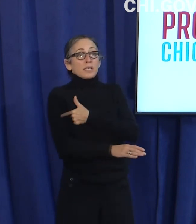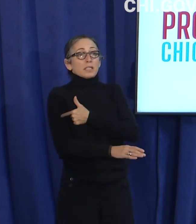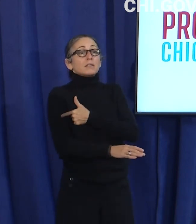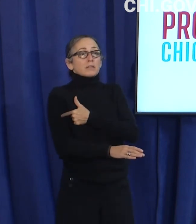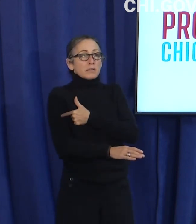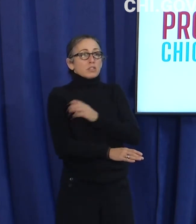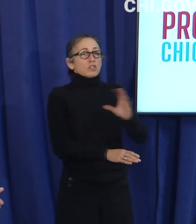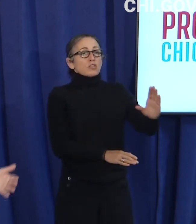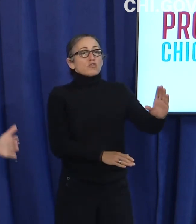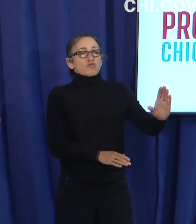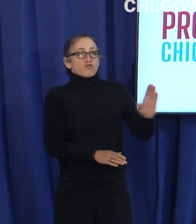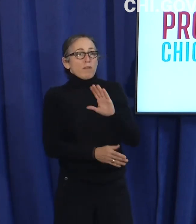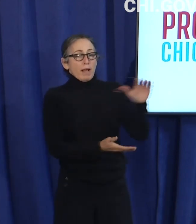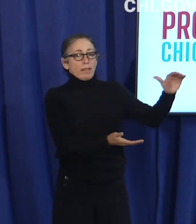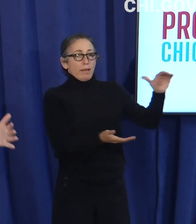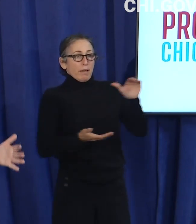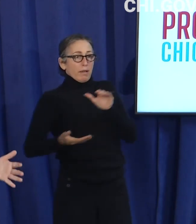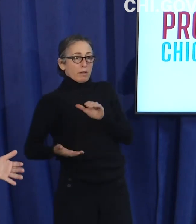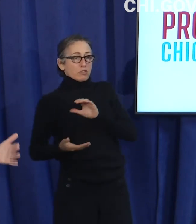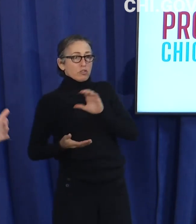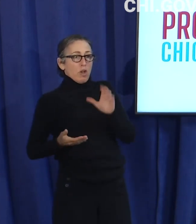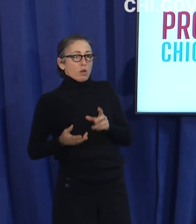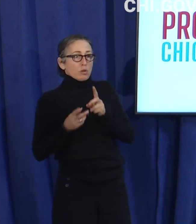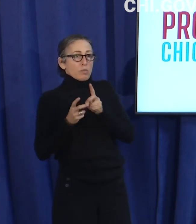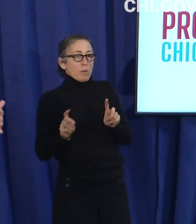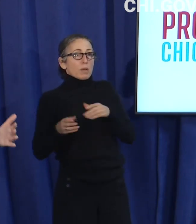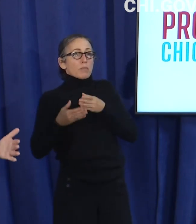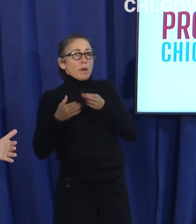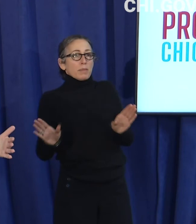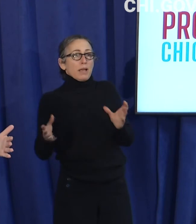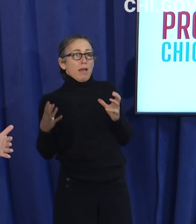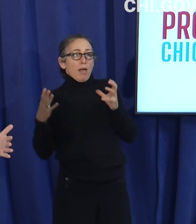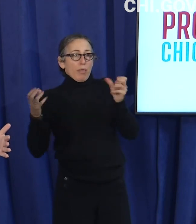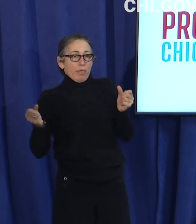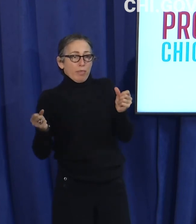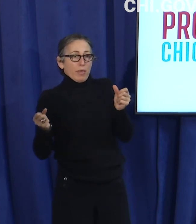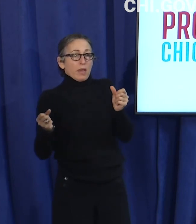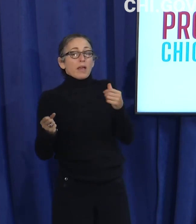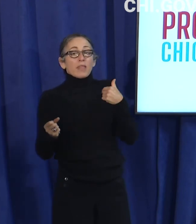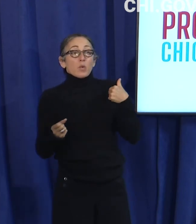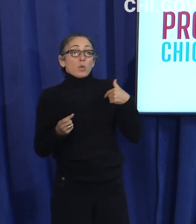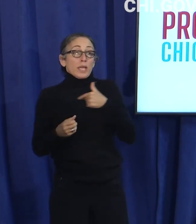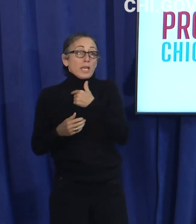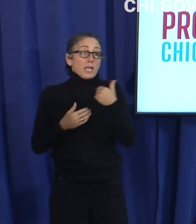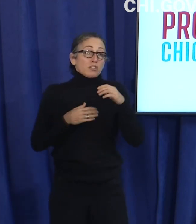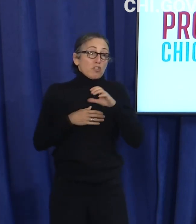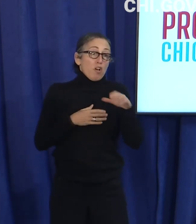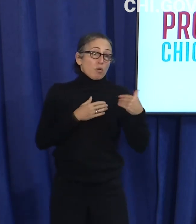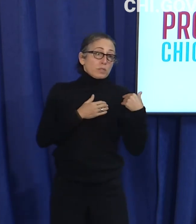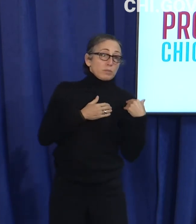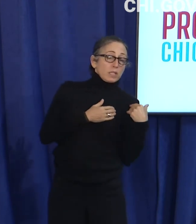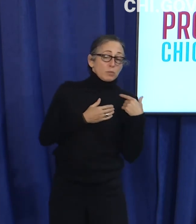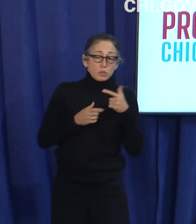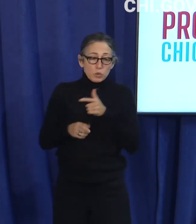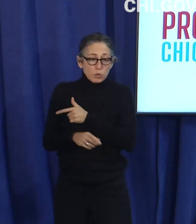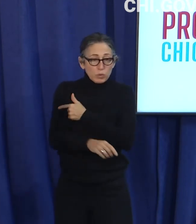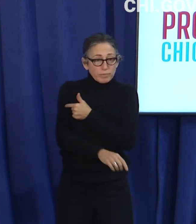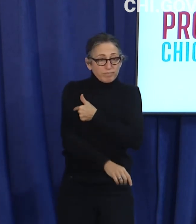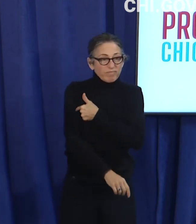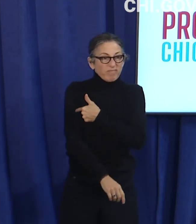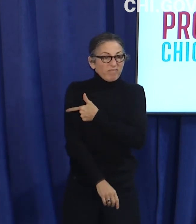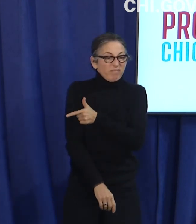Chicago Department of Public Health, and we have the responsibility for vaccinating within the city of Chicago. The Illinois Department of Public Health would